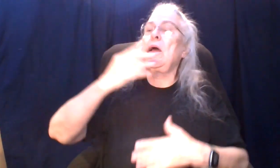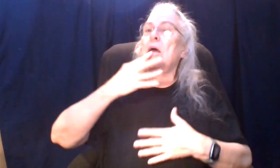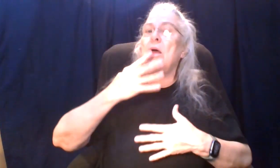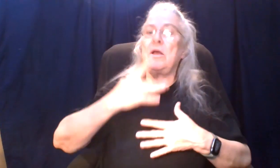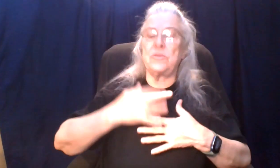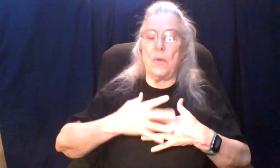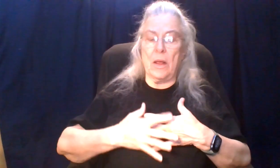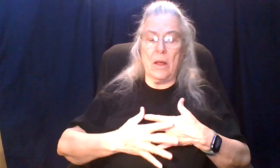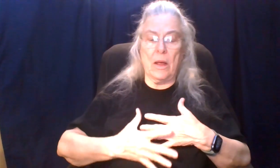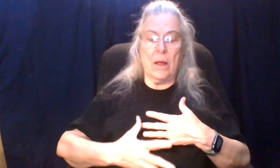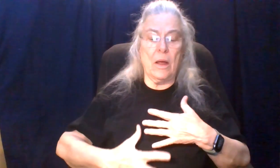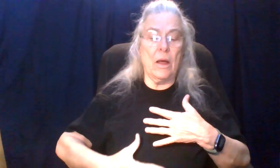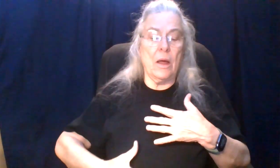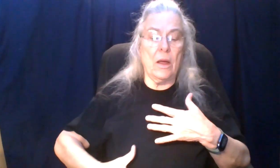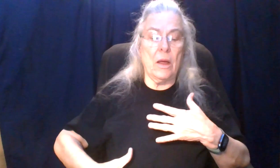his blood.